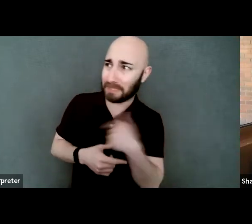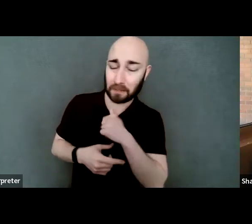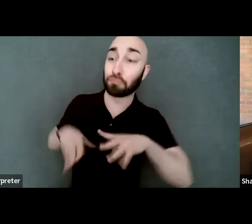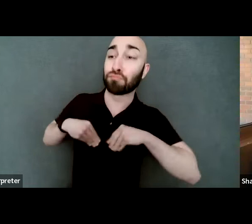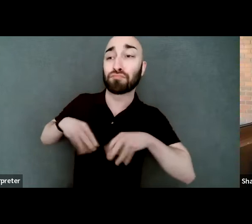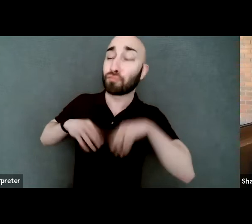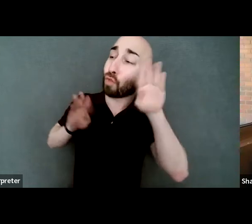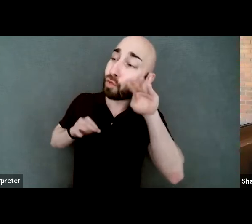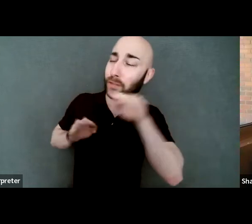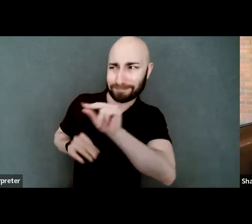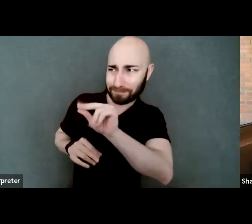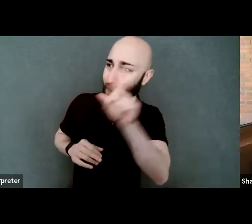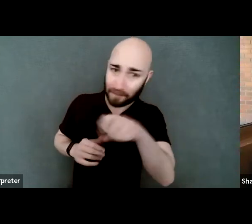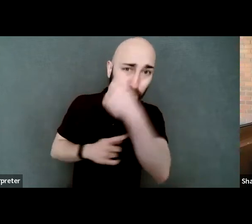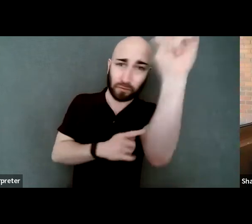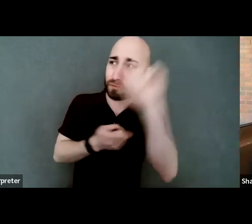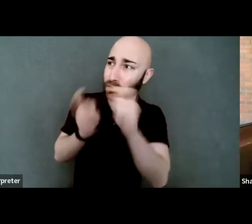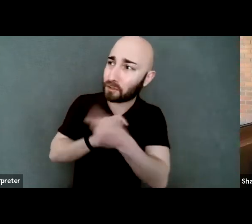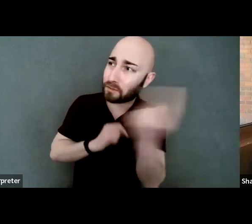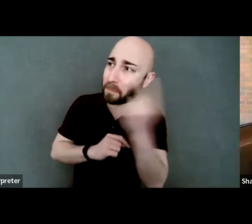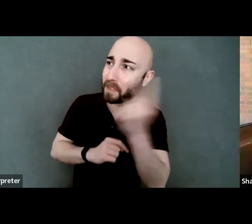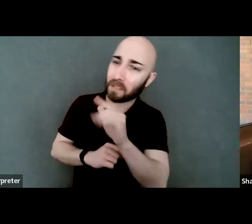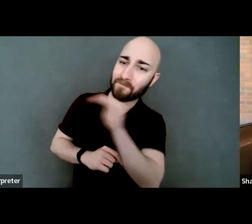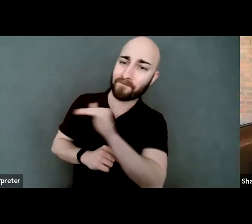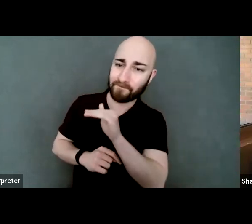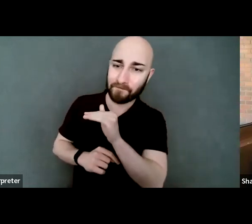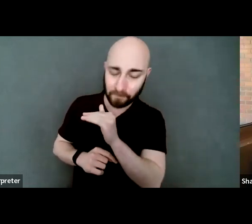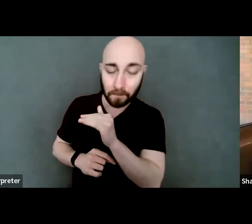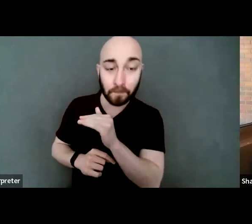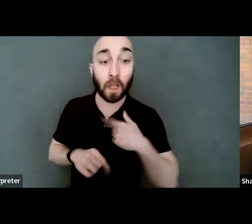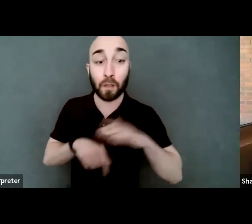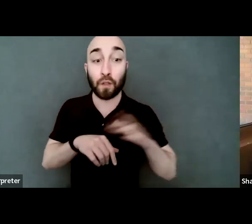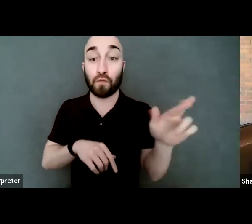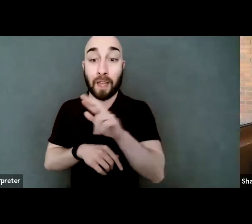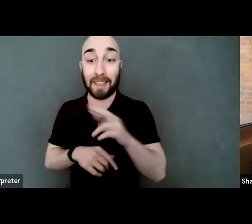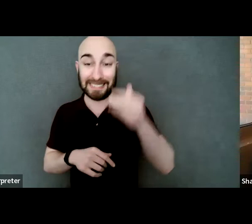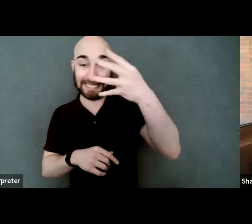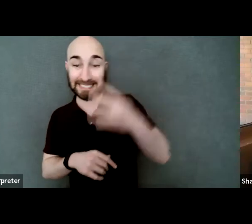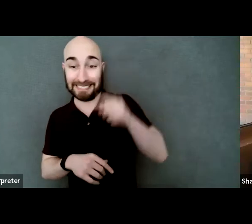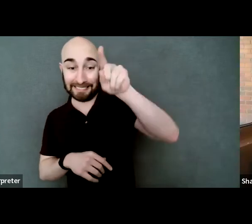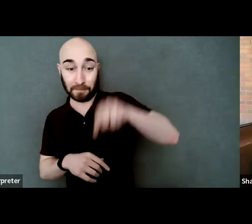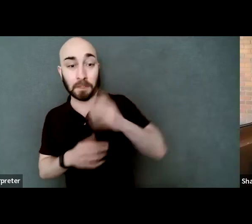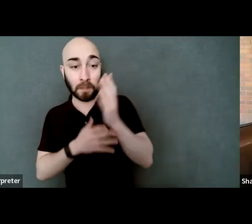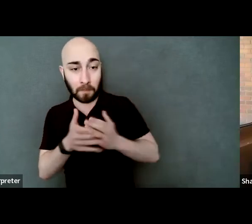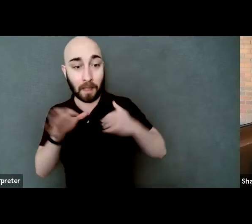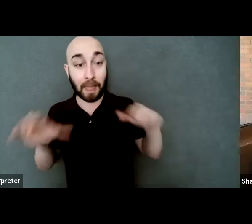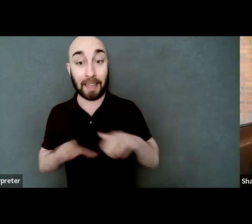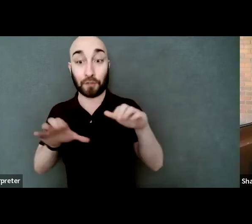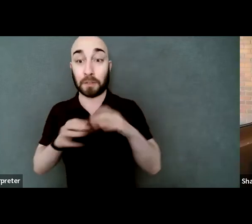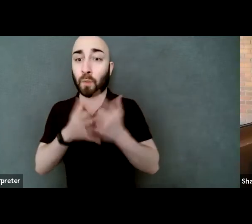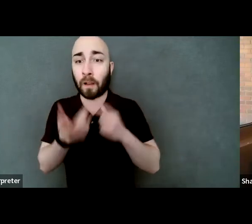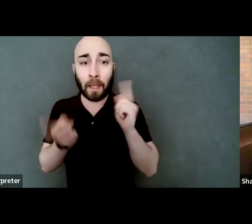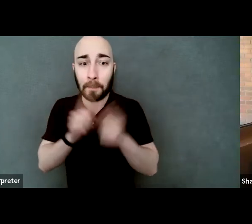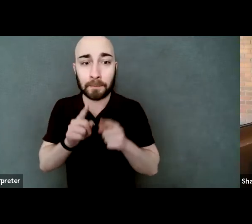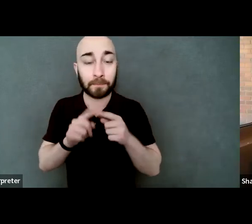We need to do something about this. And I've listed on the right-hand side some of the actions that we've had between the